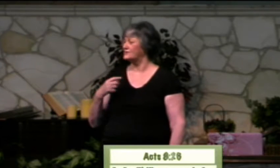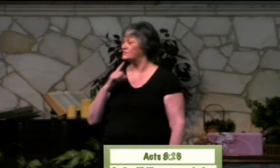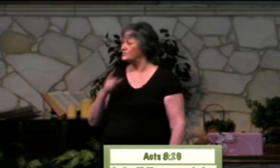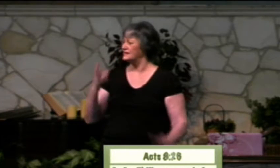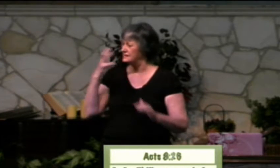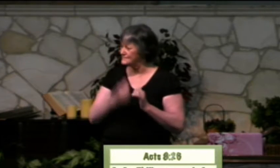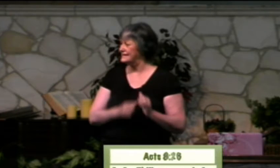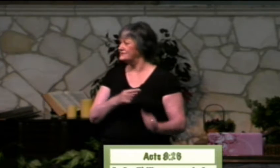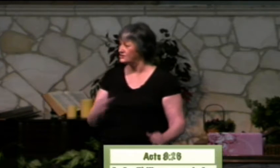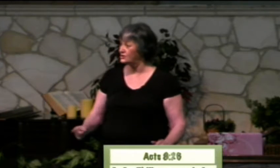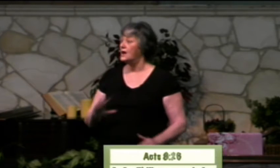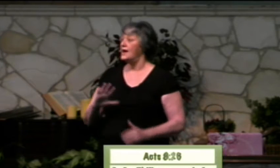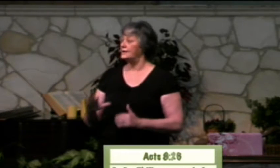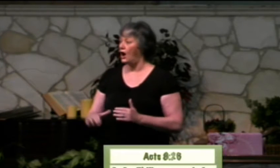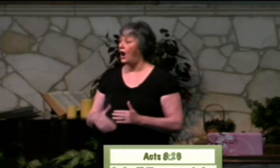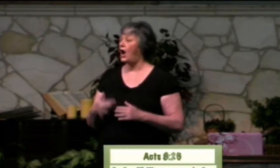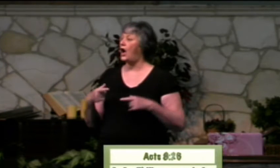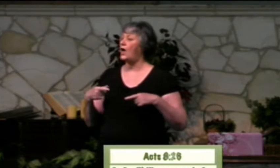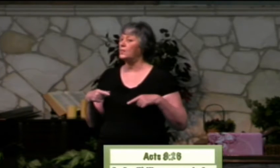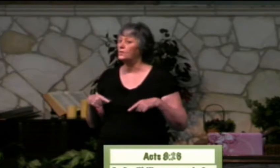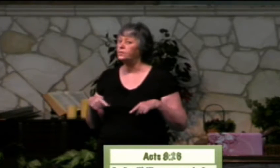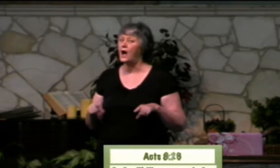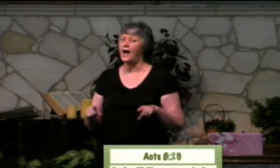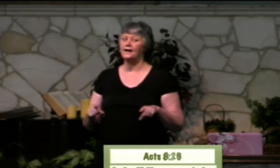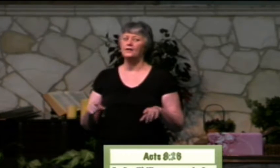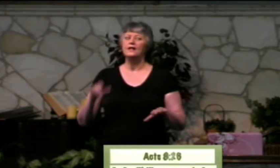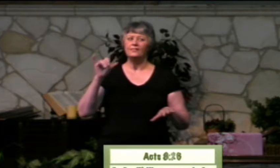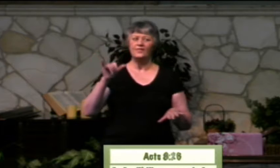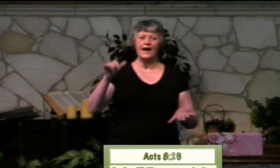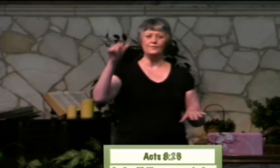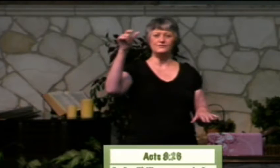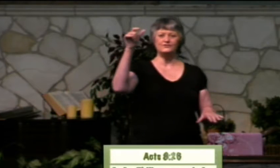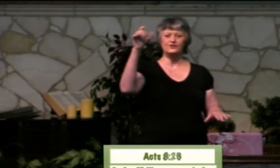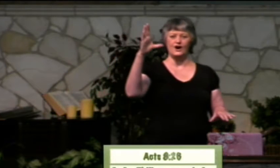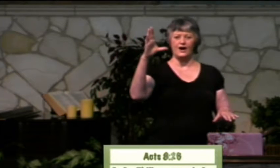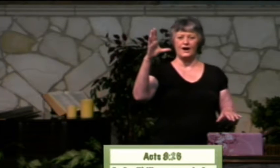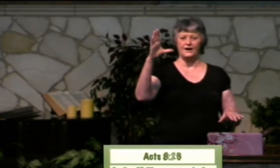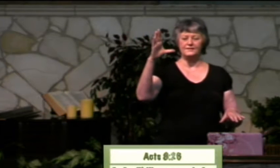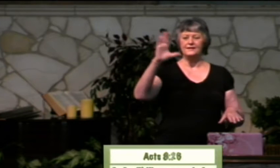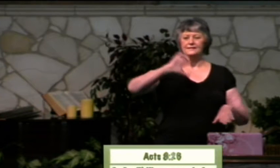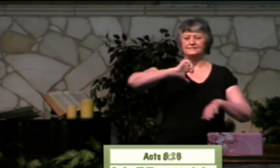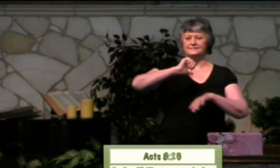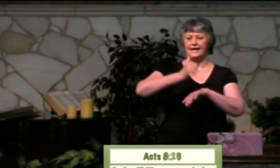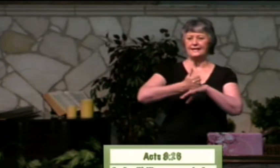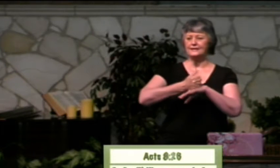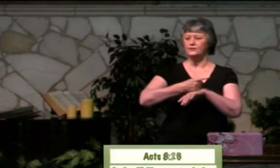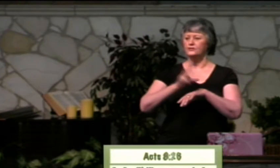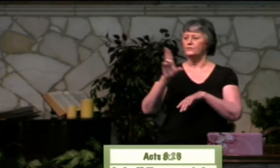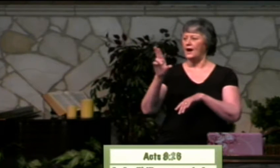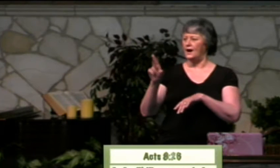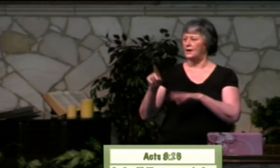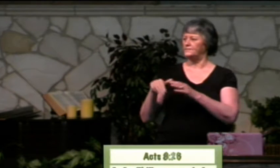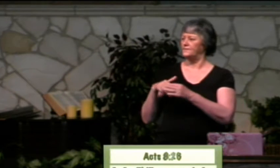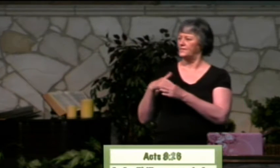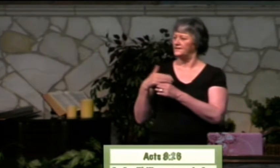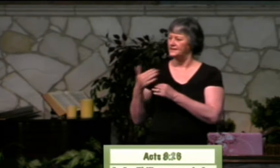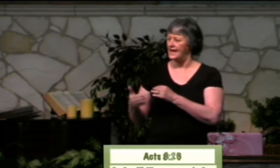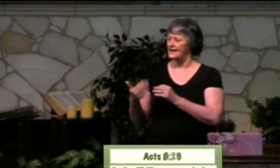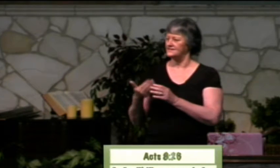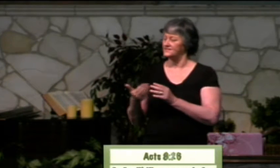really mean to you, and all the while that was God setting you up for the next